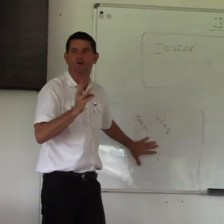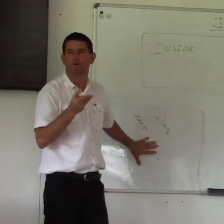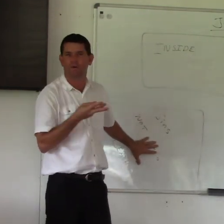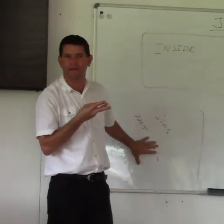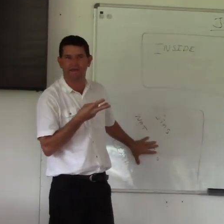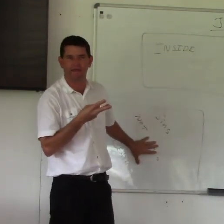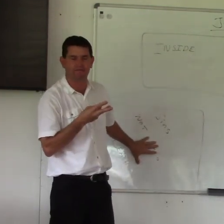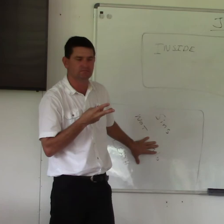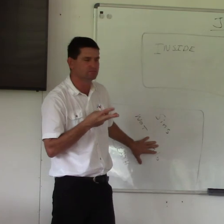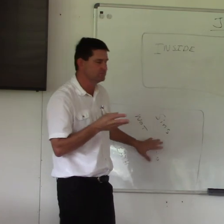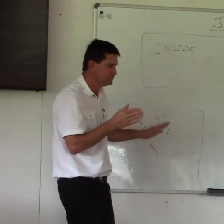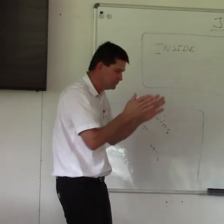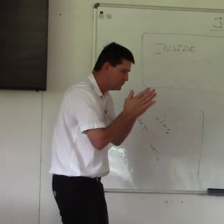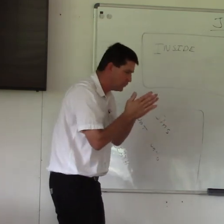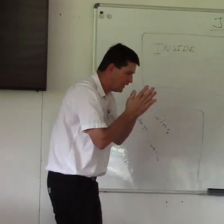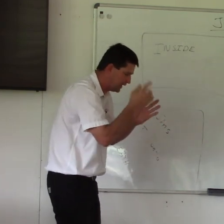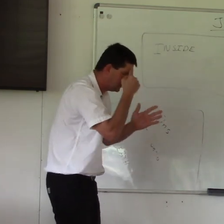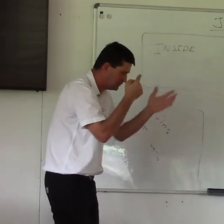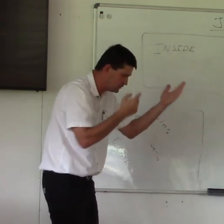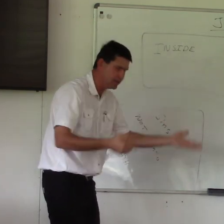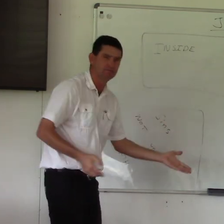we pray.